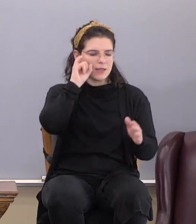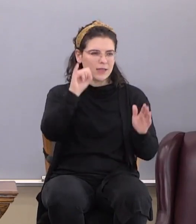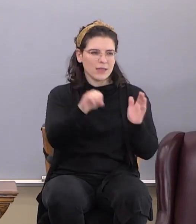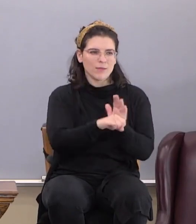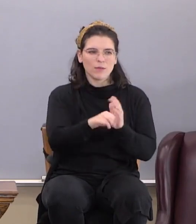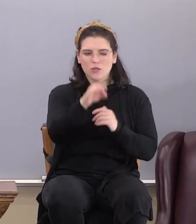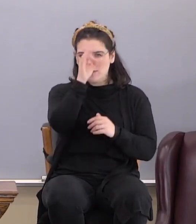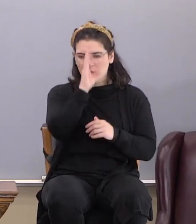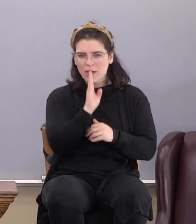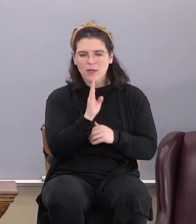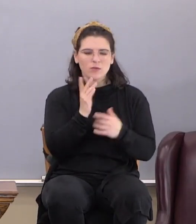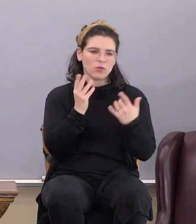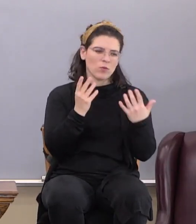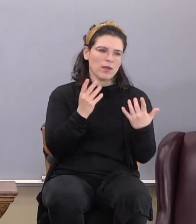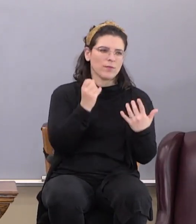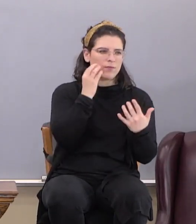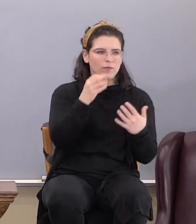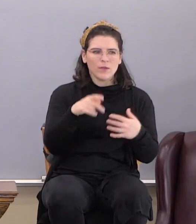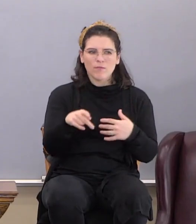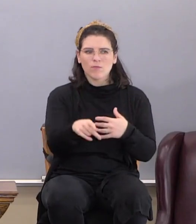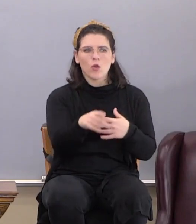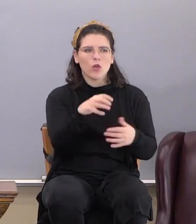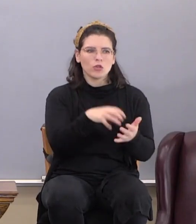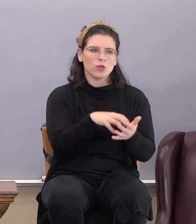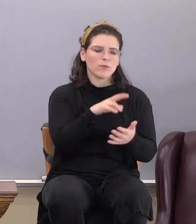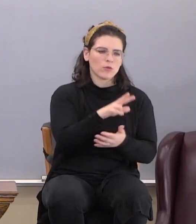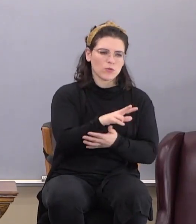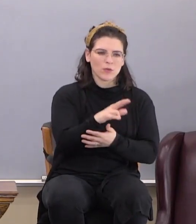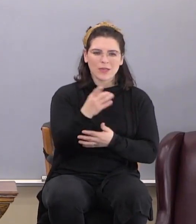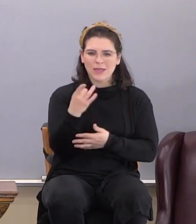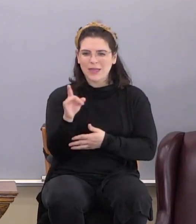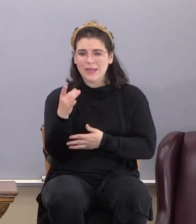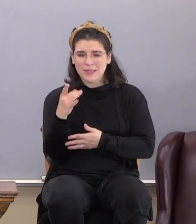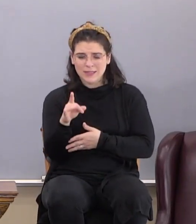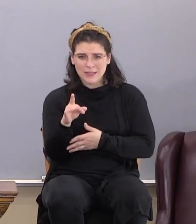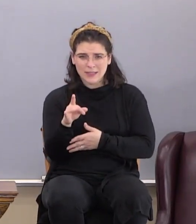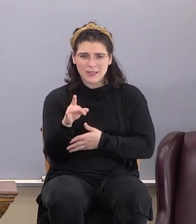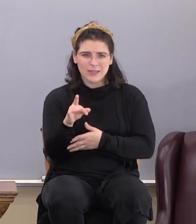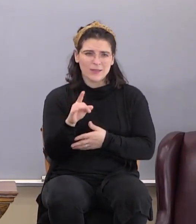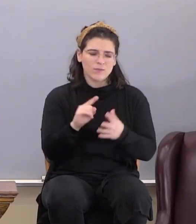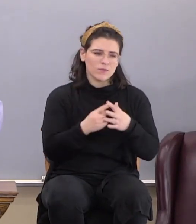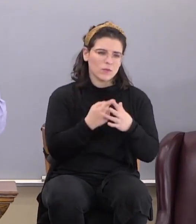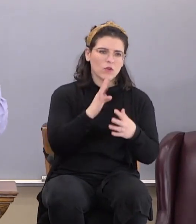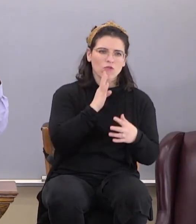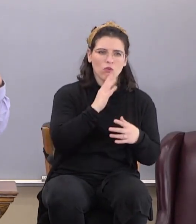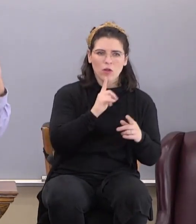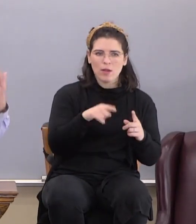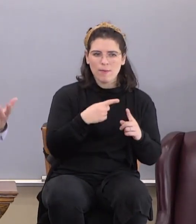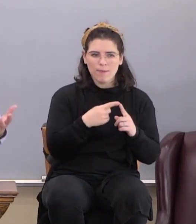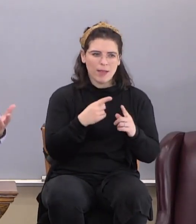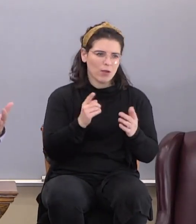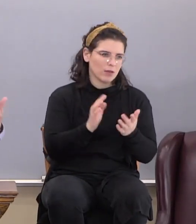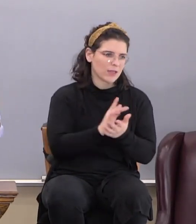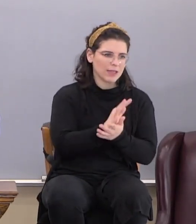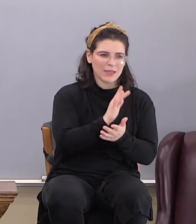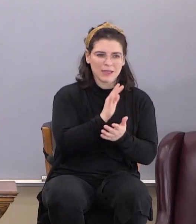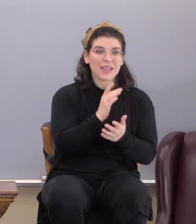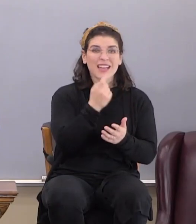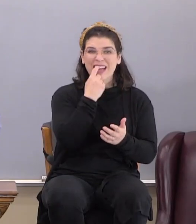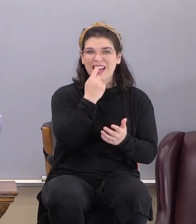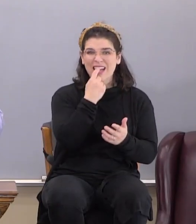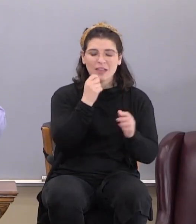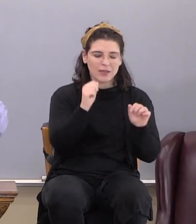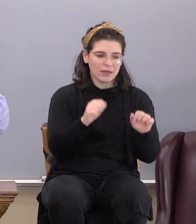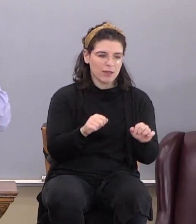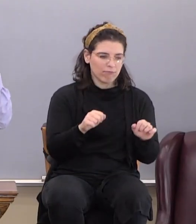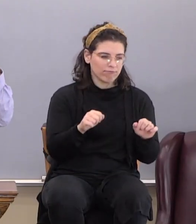of God. So wait, if Paul in chapter 3, verse 18, starts talking about a glass that